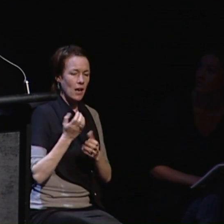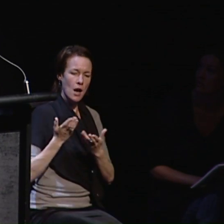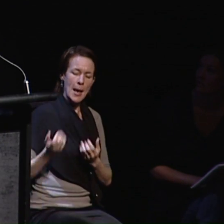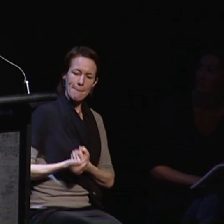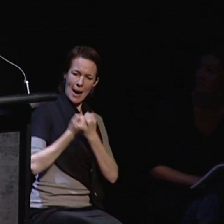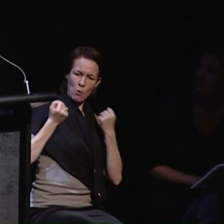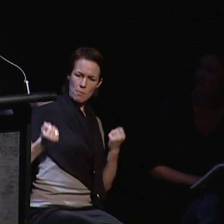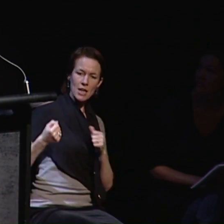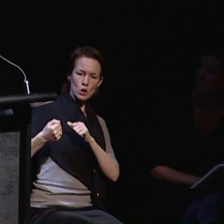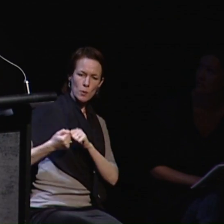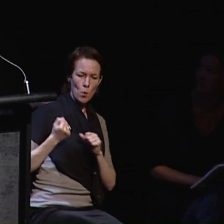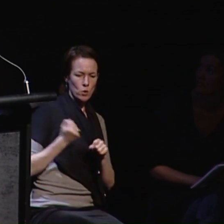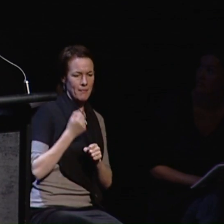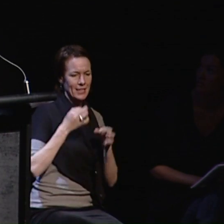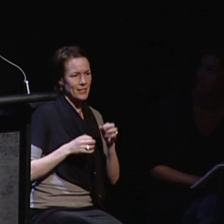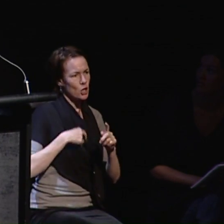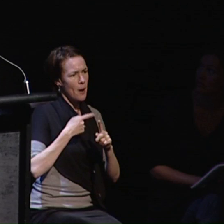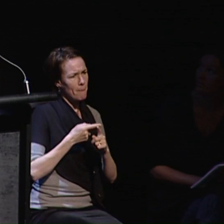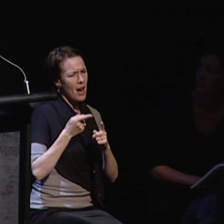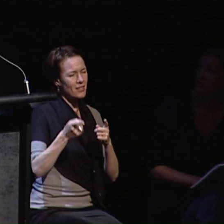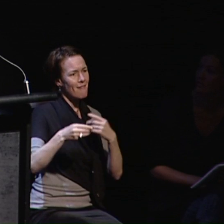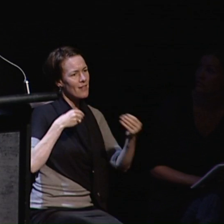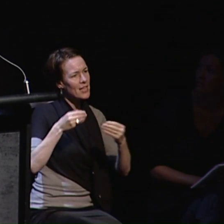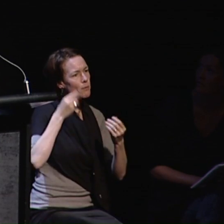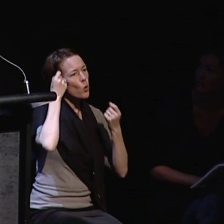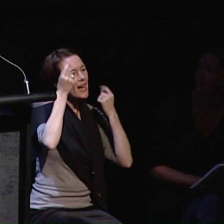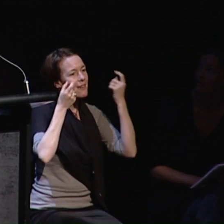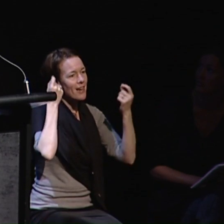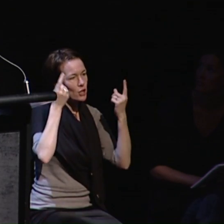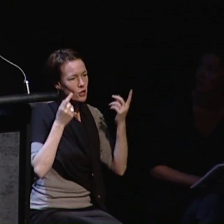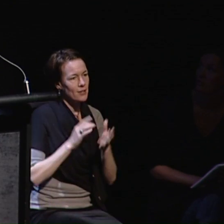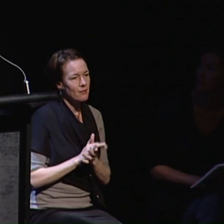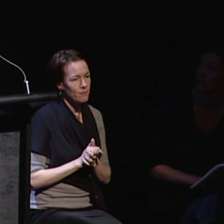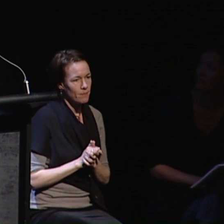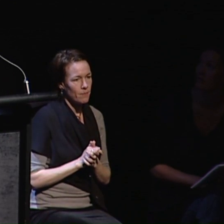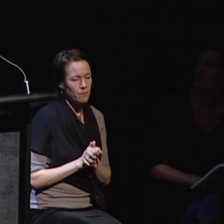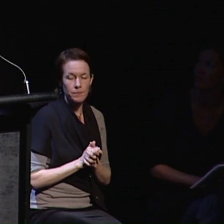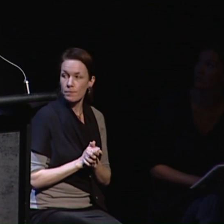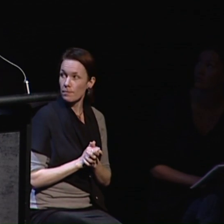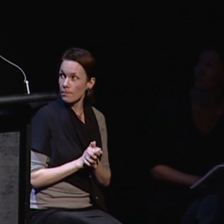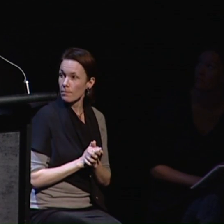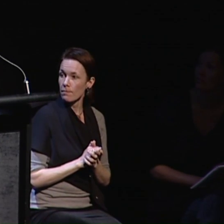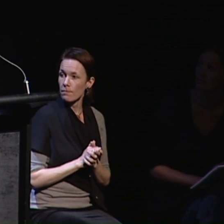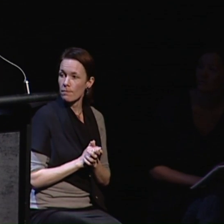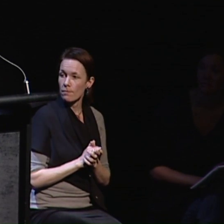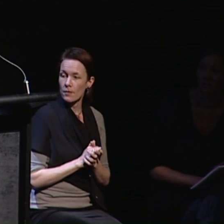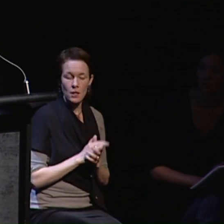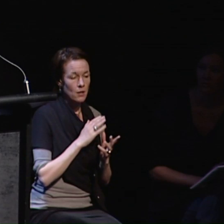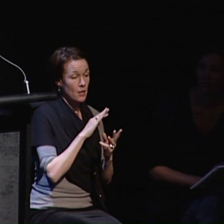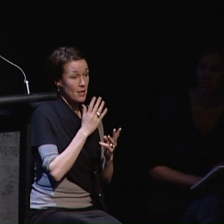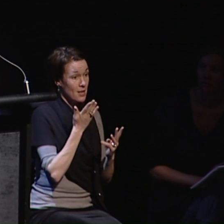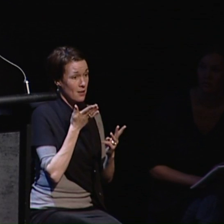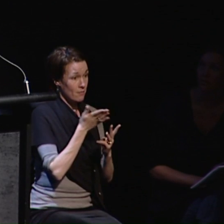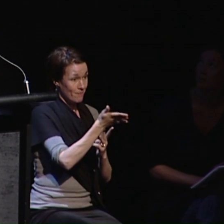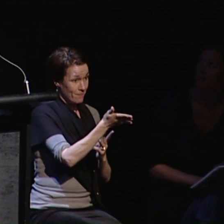make decisions, and innovation. And I'll come back to the results on that in a moment. The second part